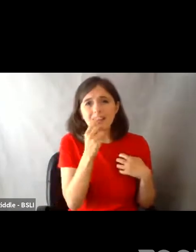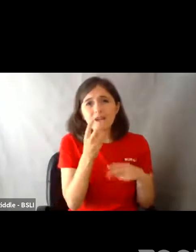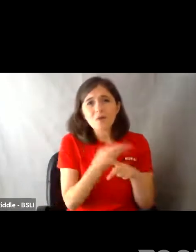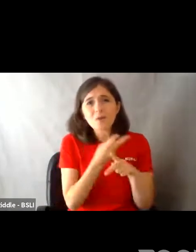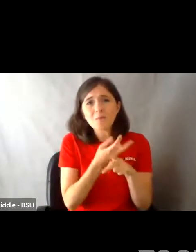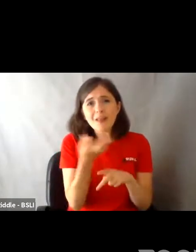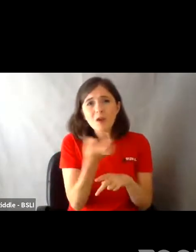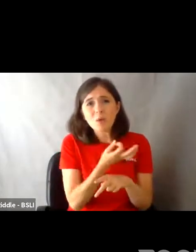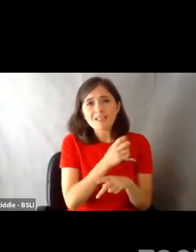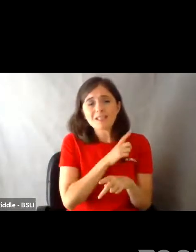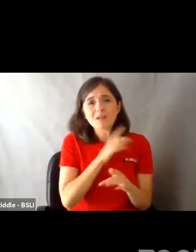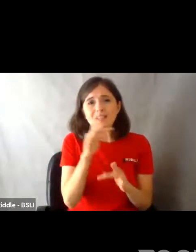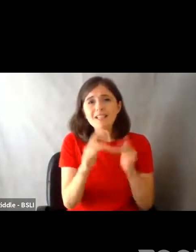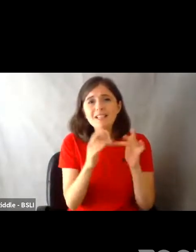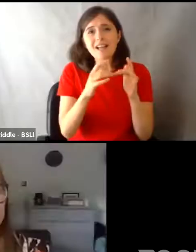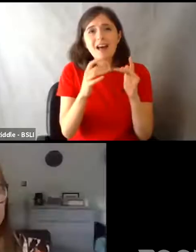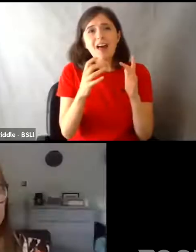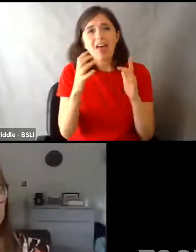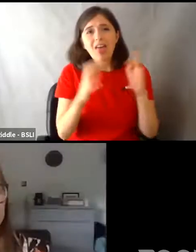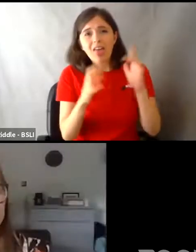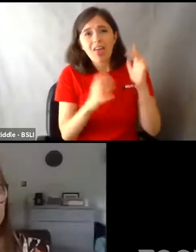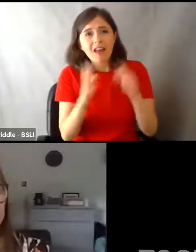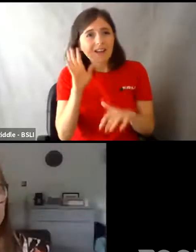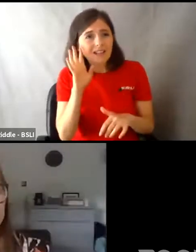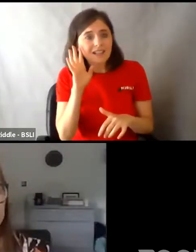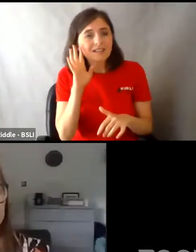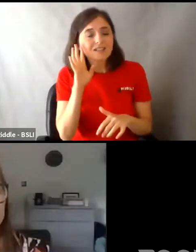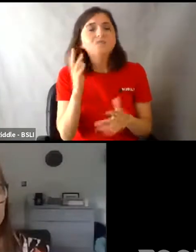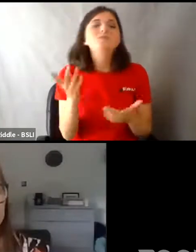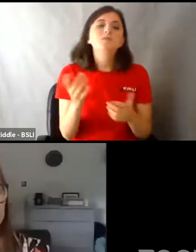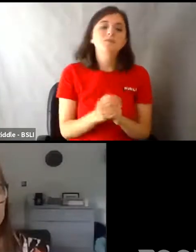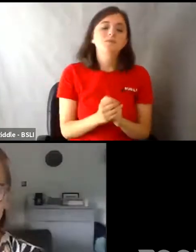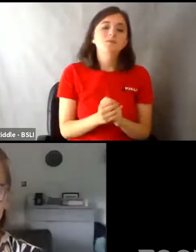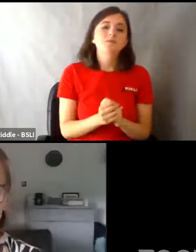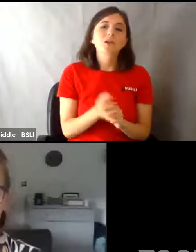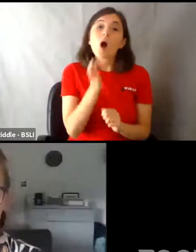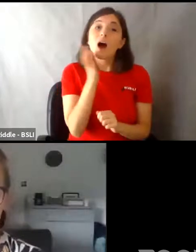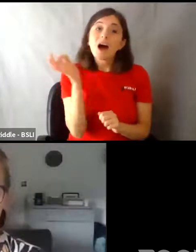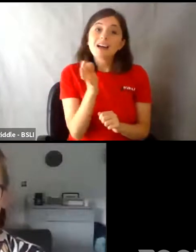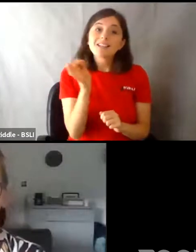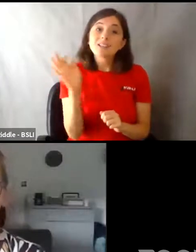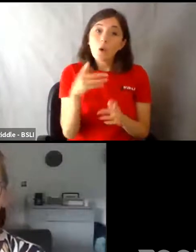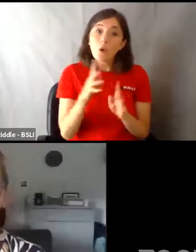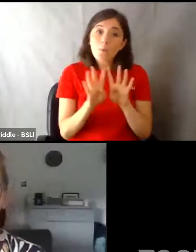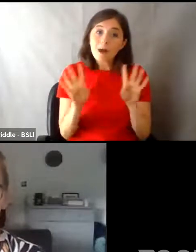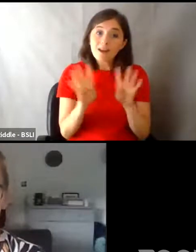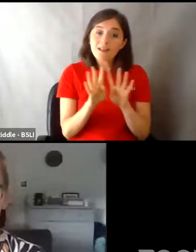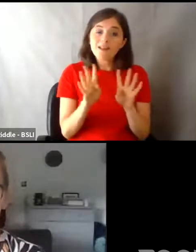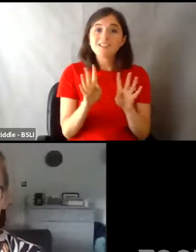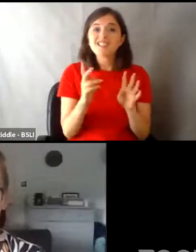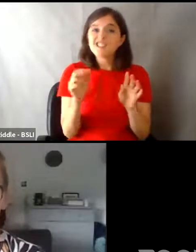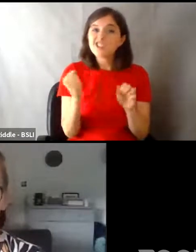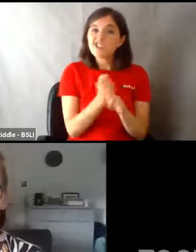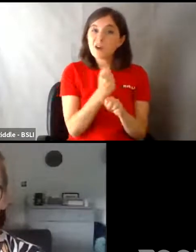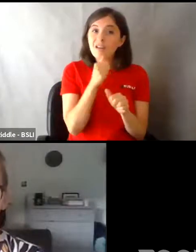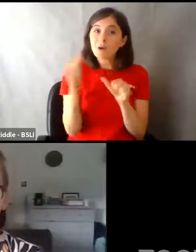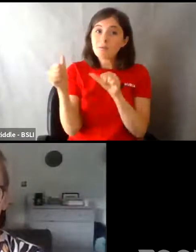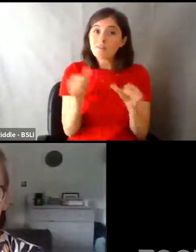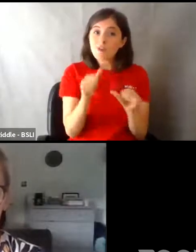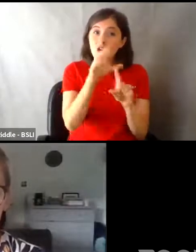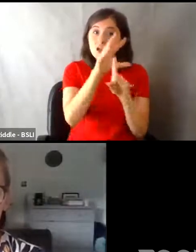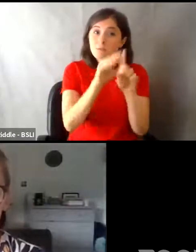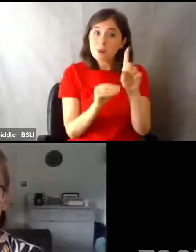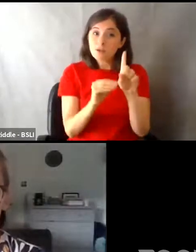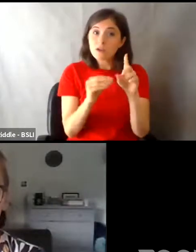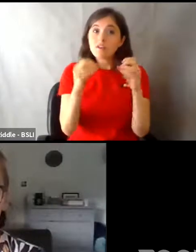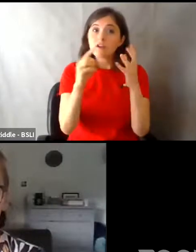because audio cut out? It was asking each of the panellists if you have a preferred model of